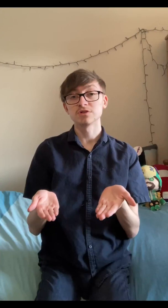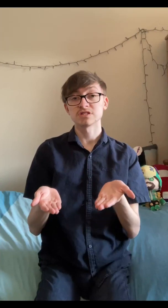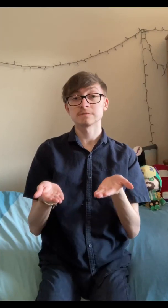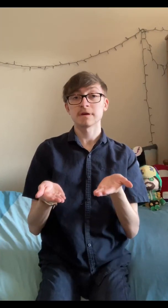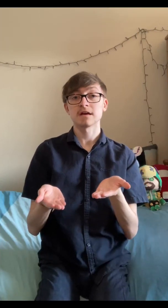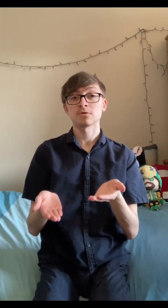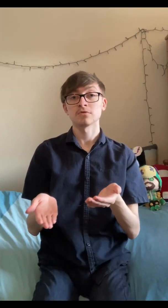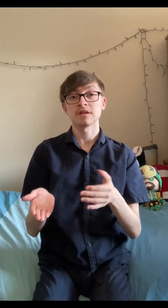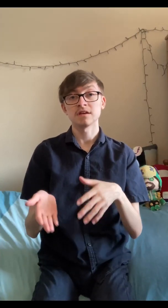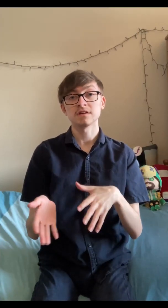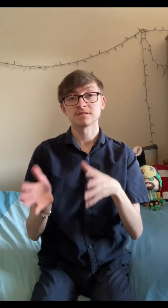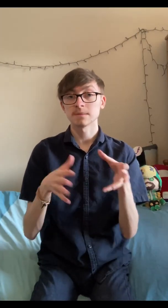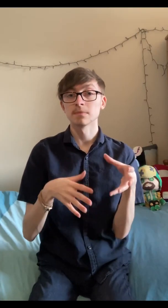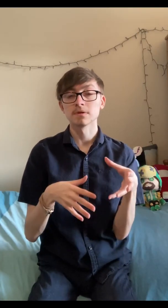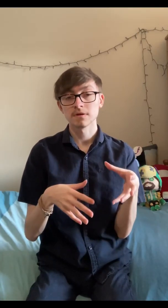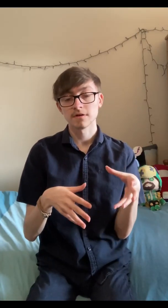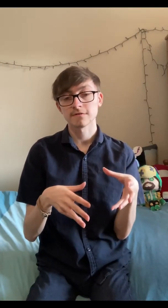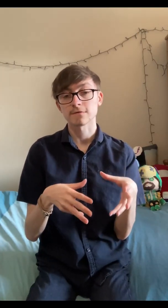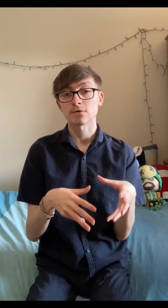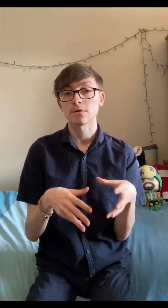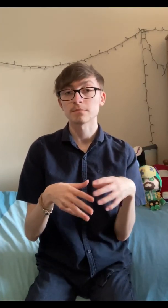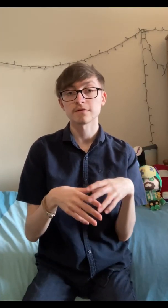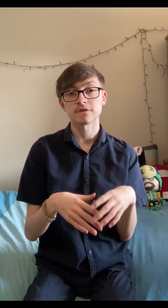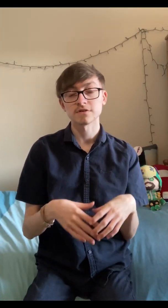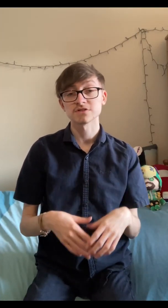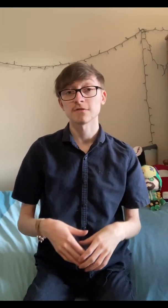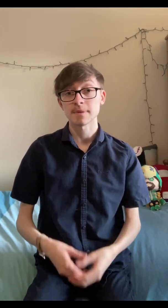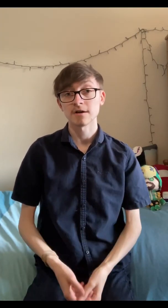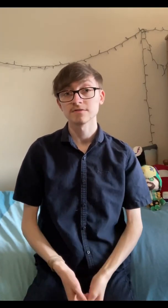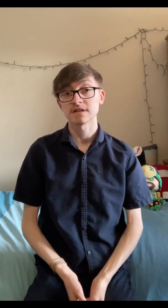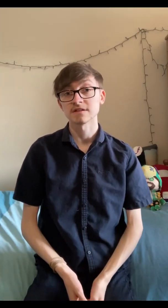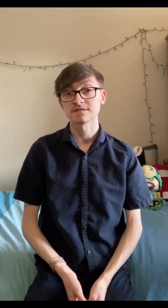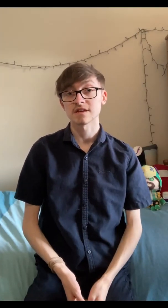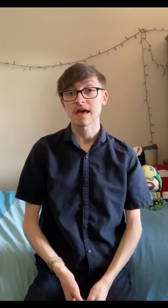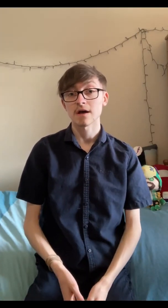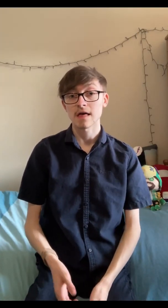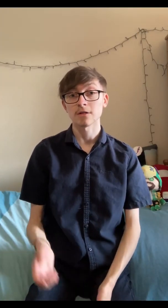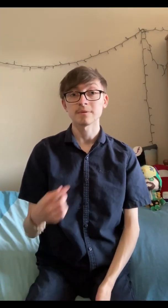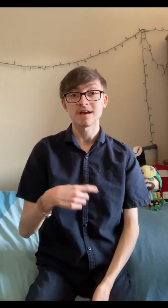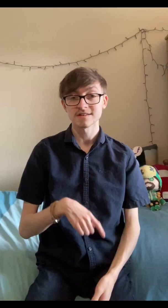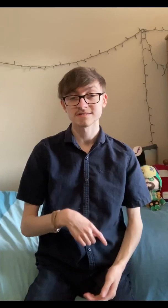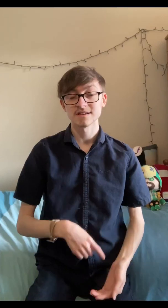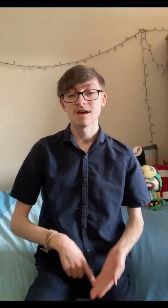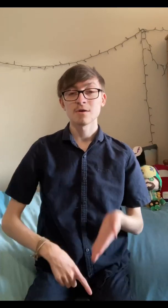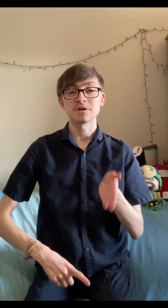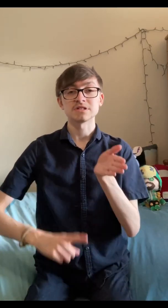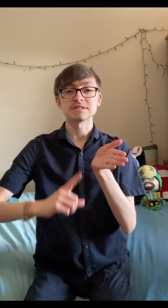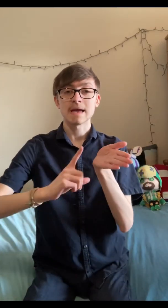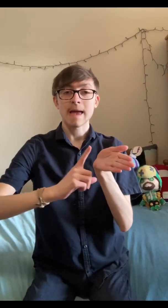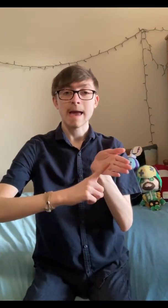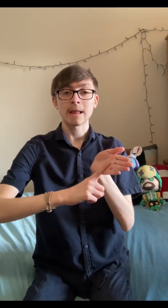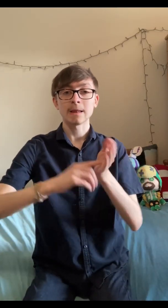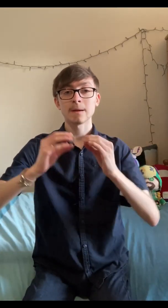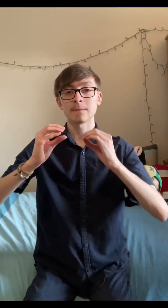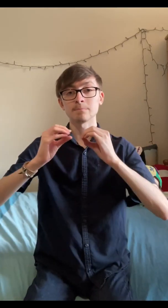just spell out the symbol for both of those. So for pounds, it's LBS, which is